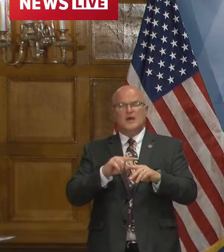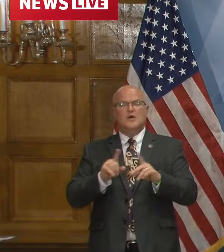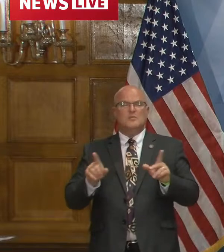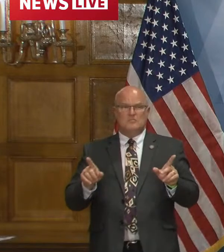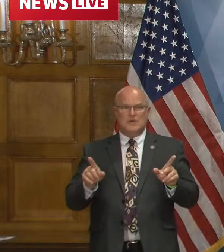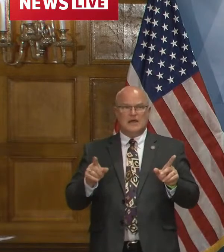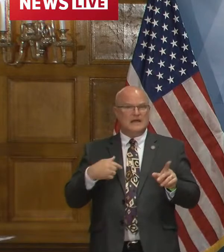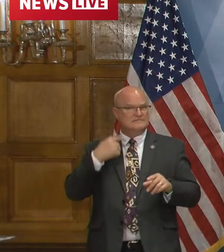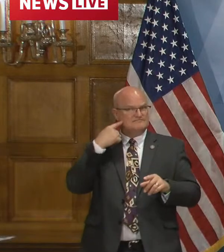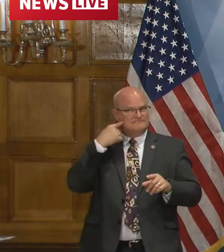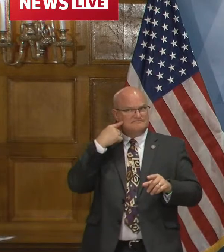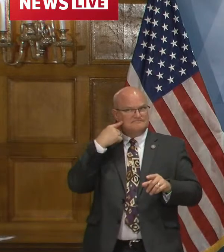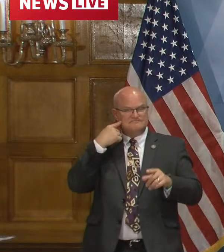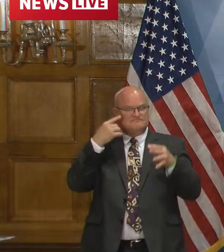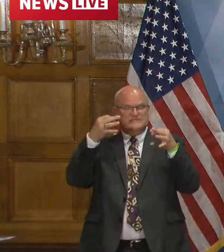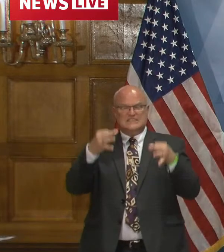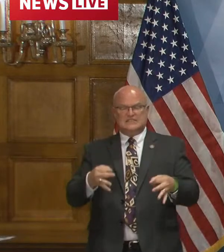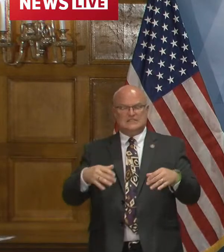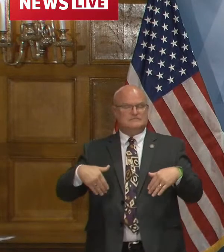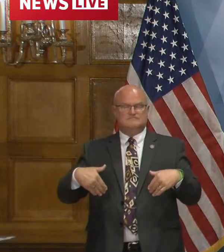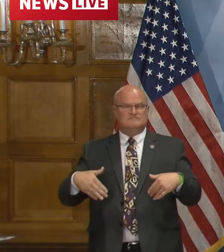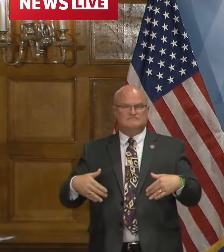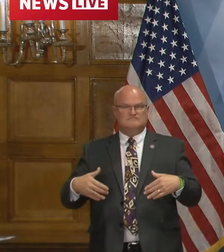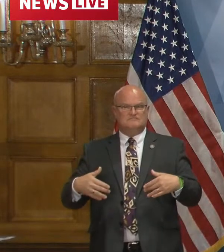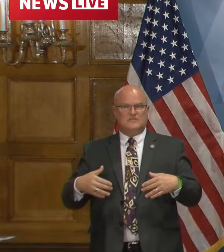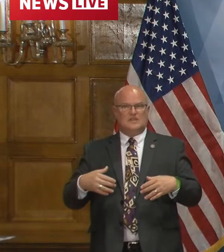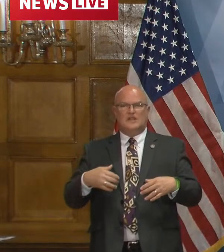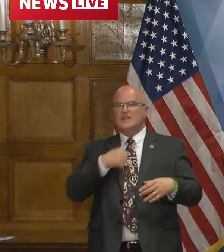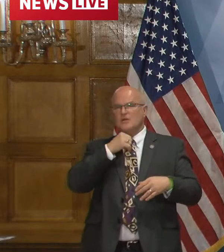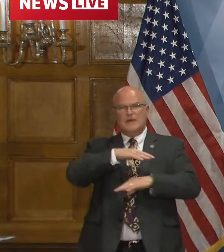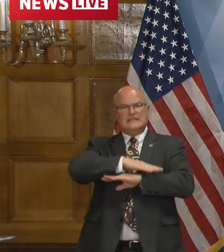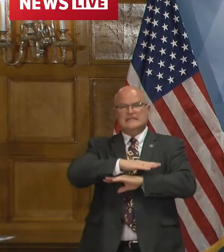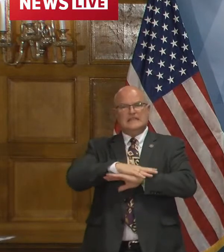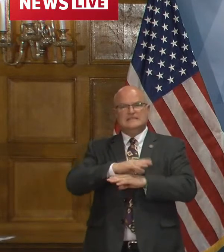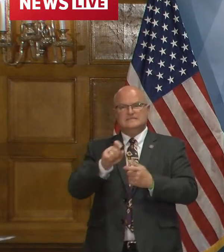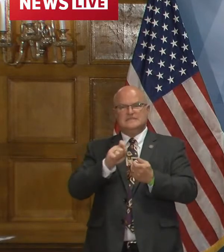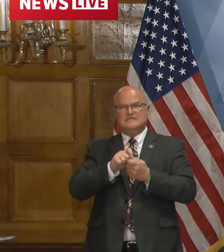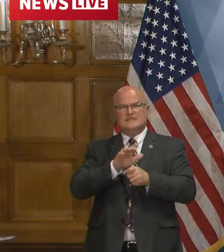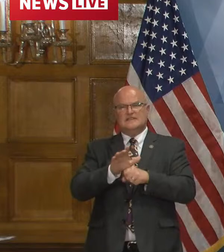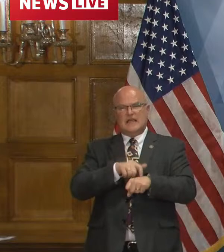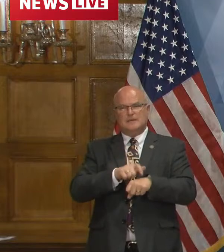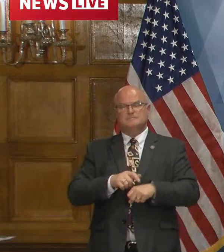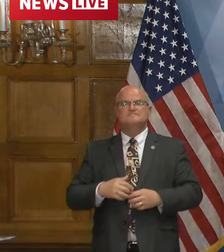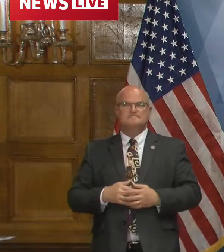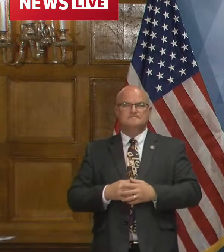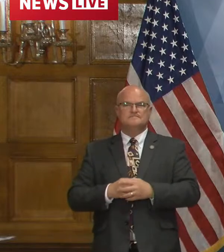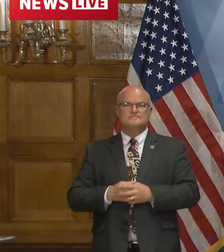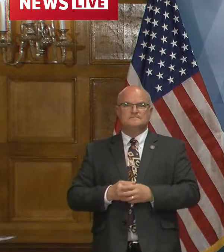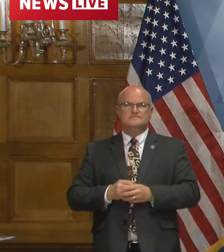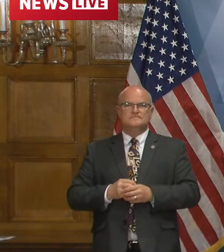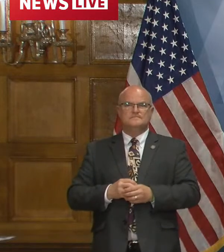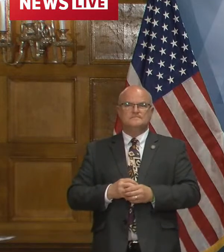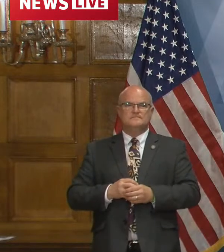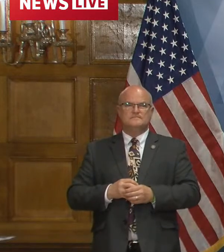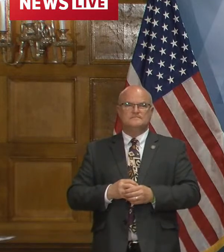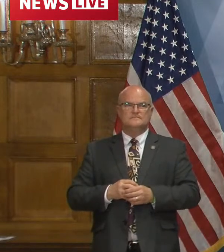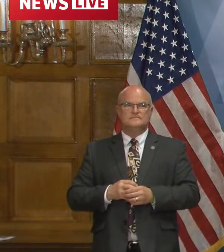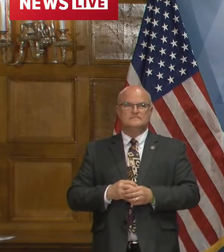I haven't made a final decision, so I haven't been on my desk a sufficient amount of time.